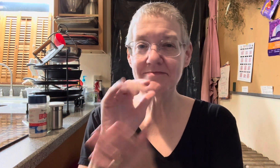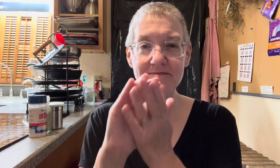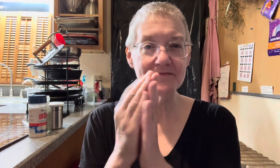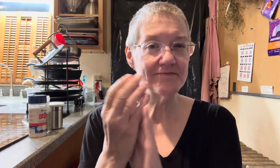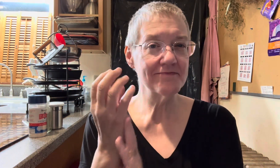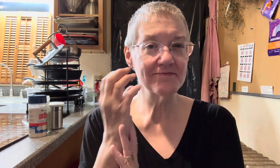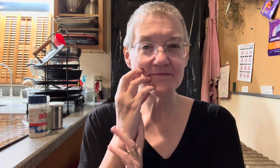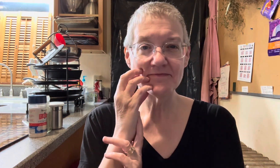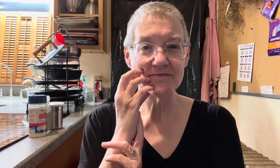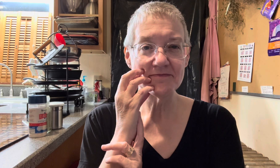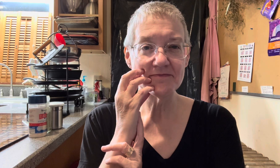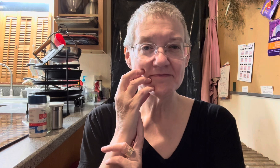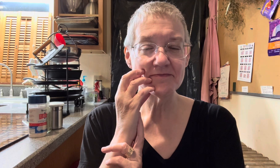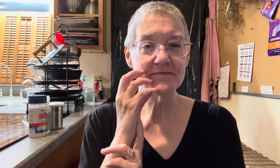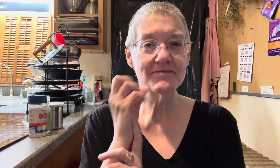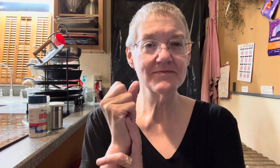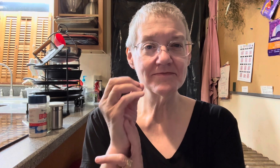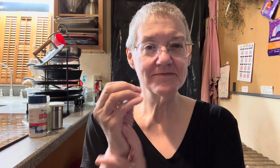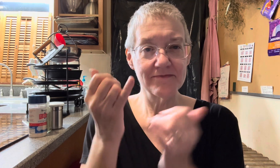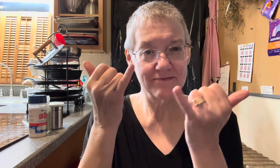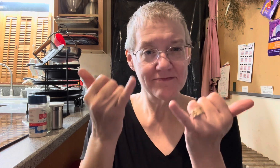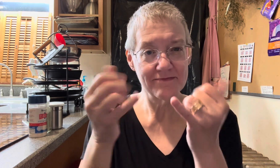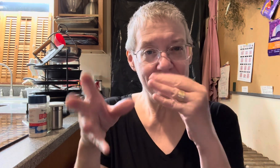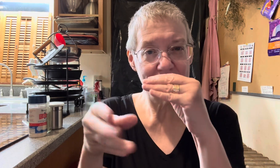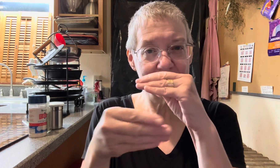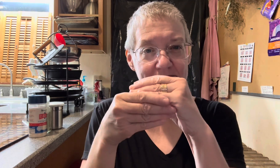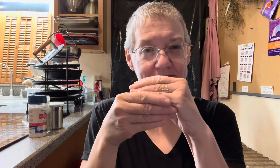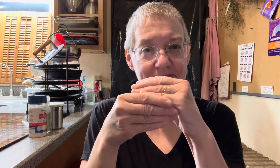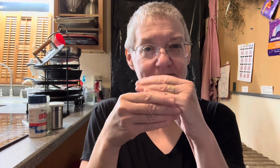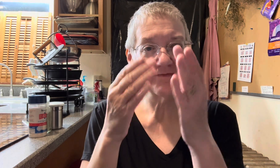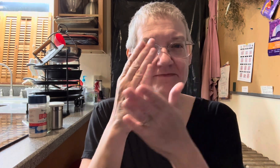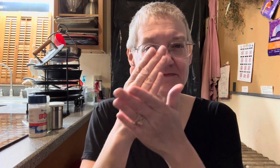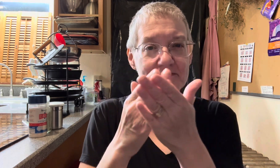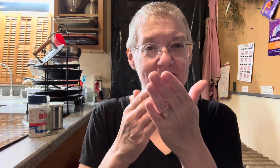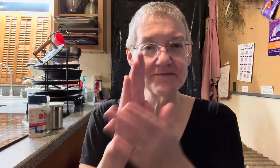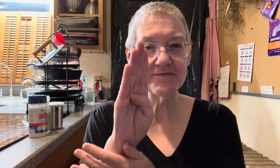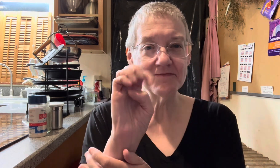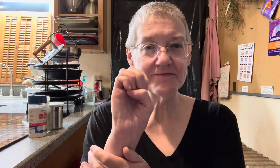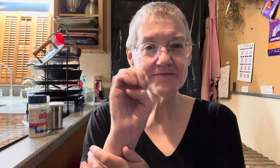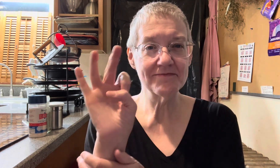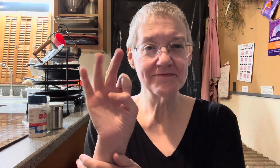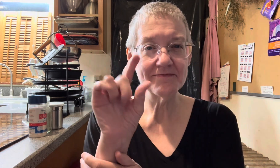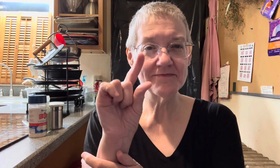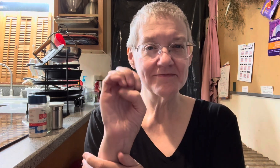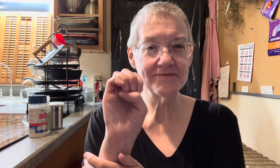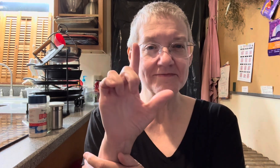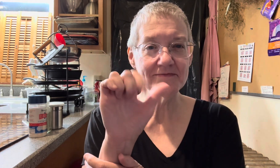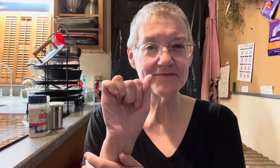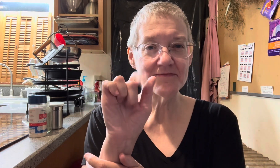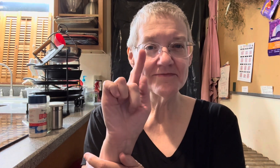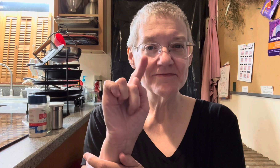The coconut milk yogurt won't get thick like traditional cow's milk yogurt, so I do add some beef